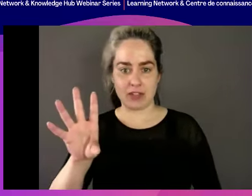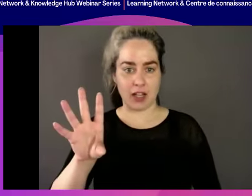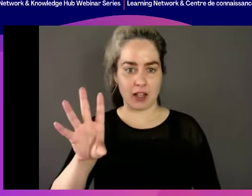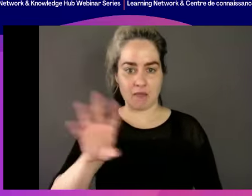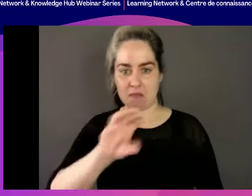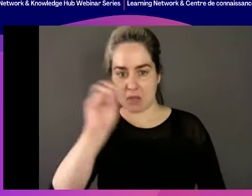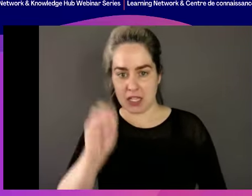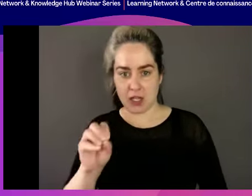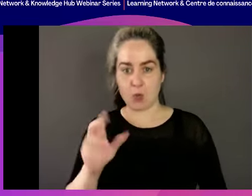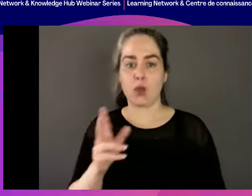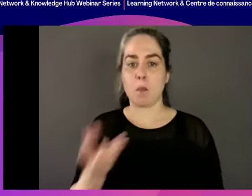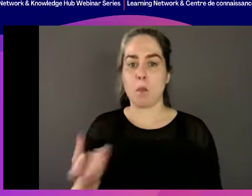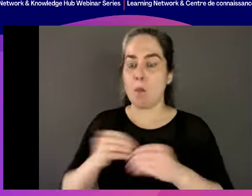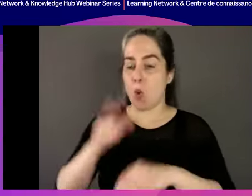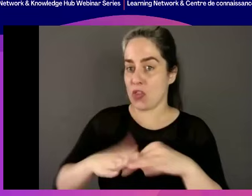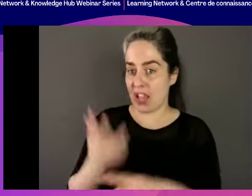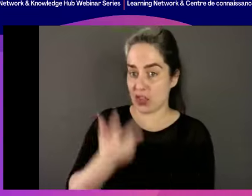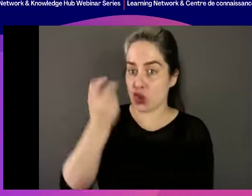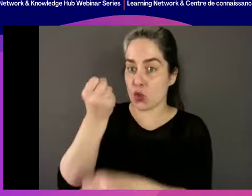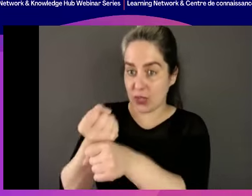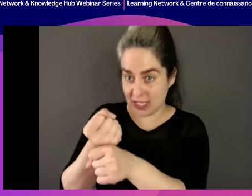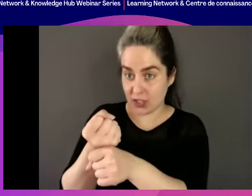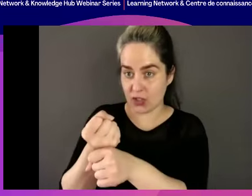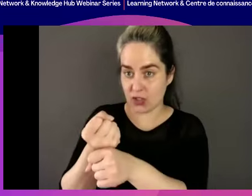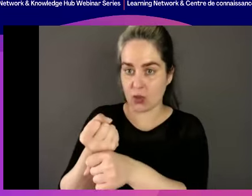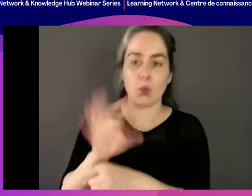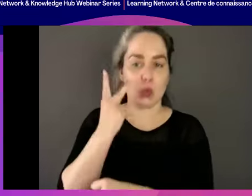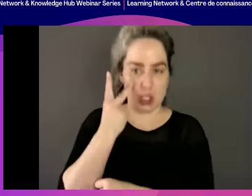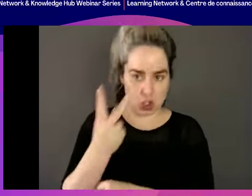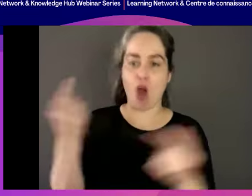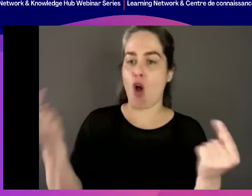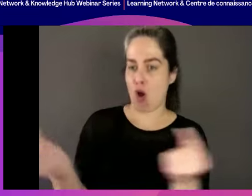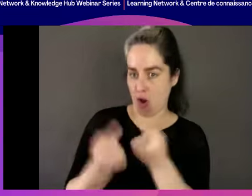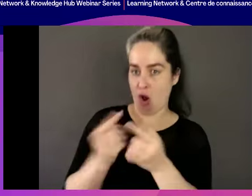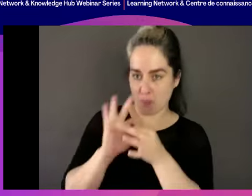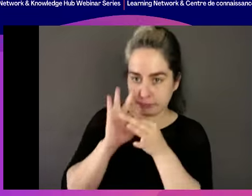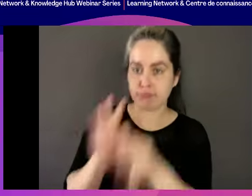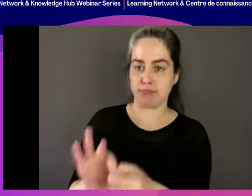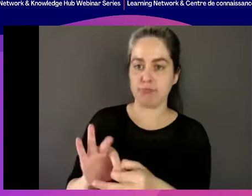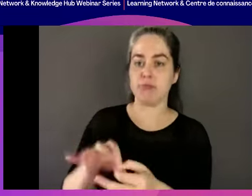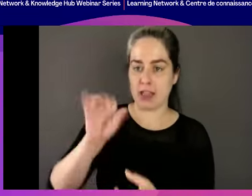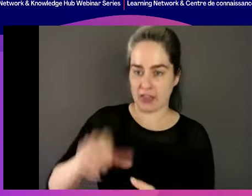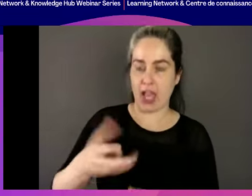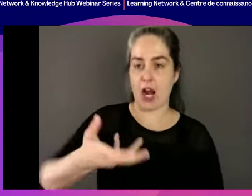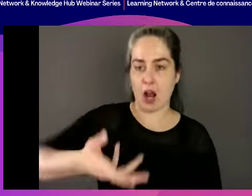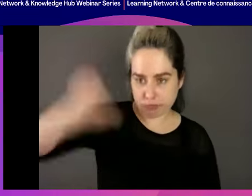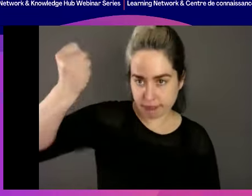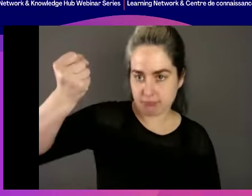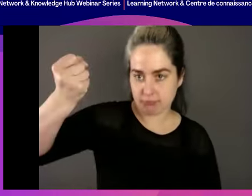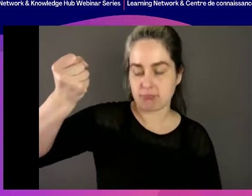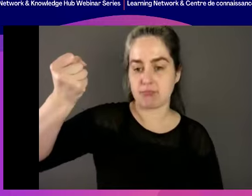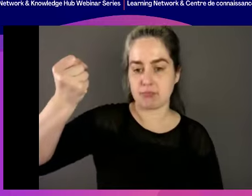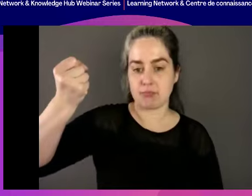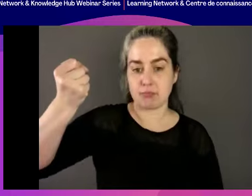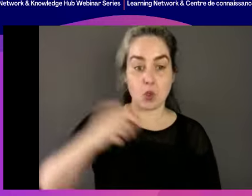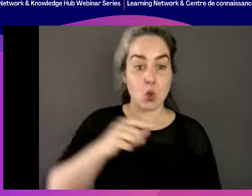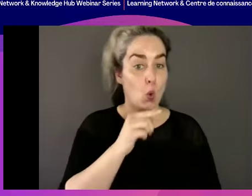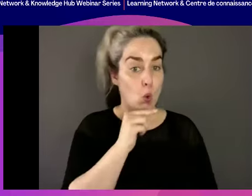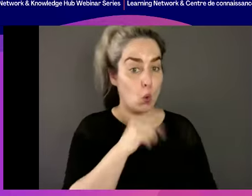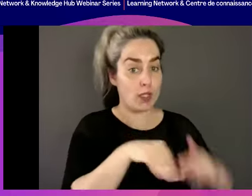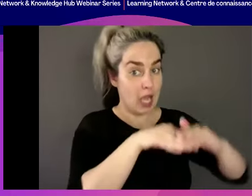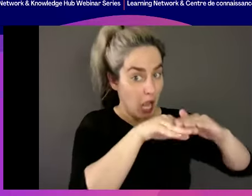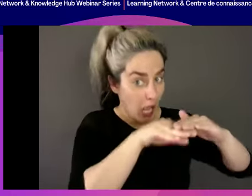or more years reported harms associated with those experiences, and slightly less among those who attended